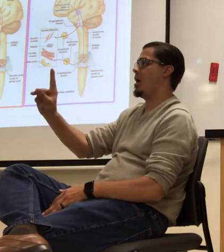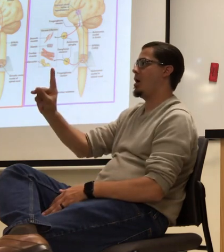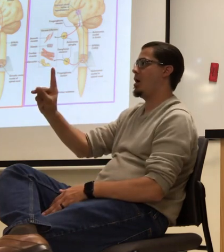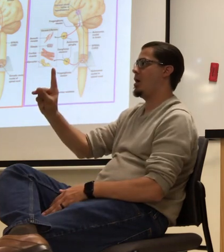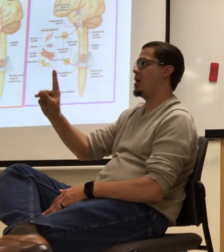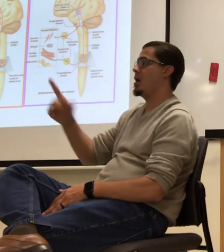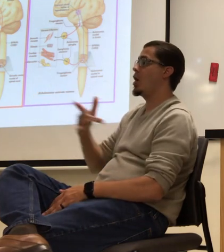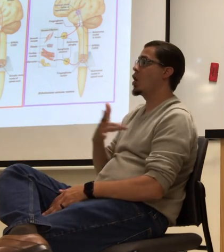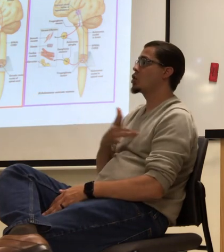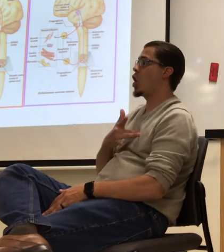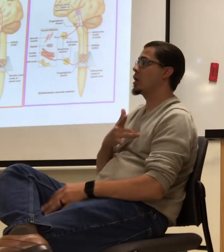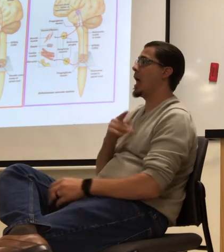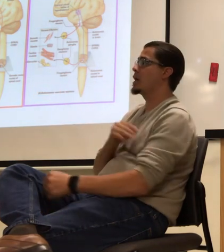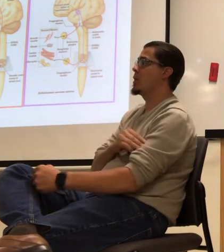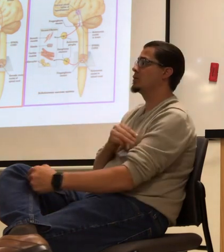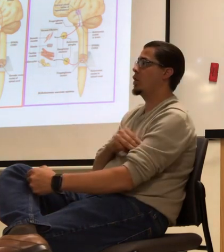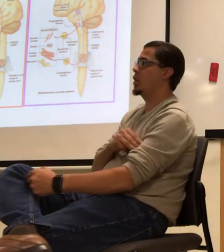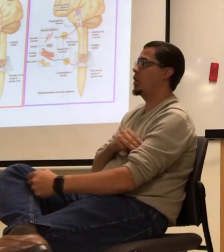cardiac muscle,